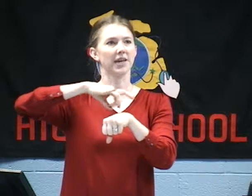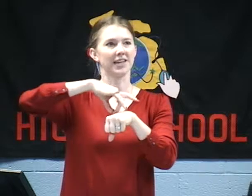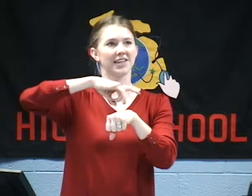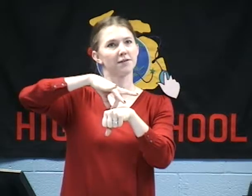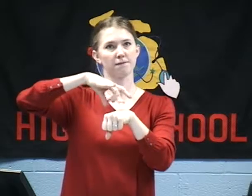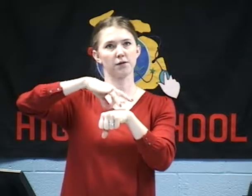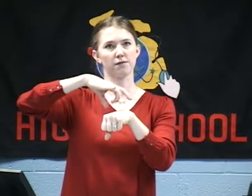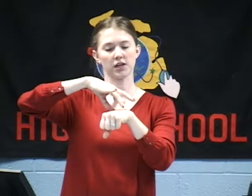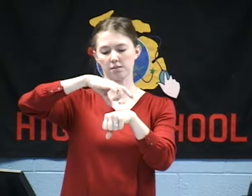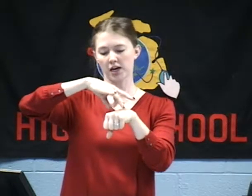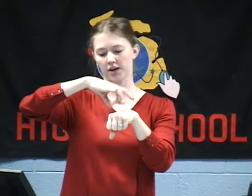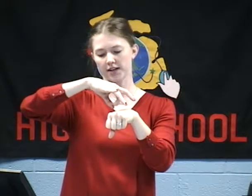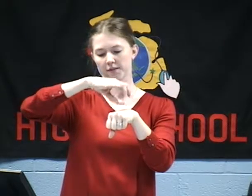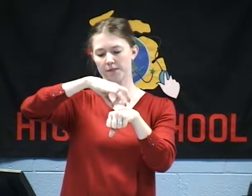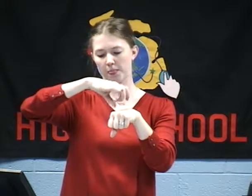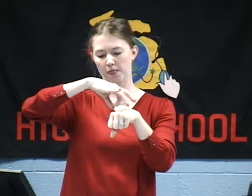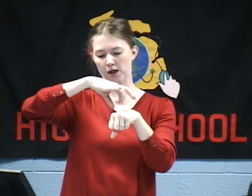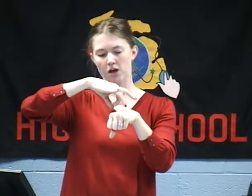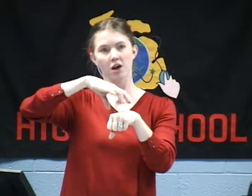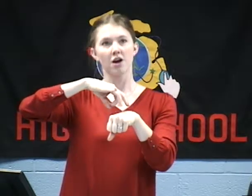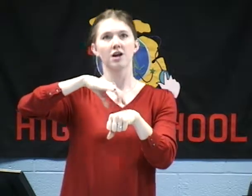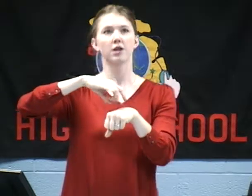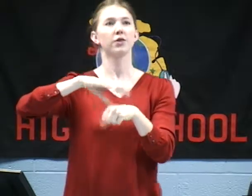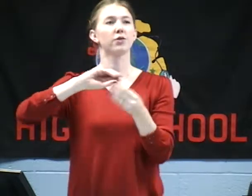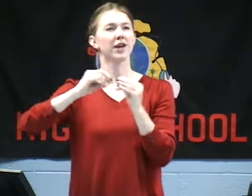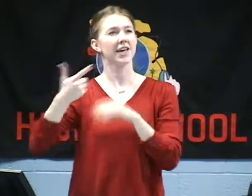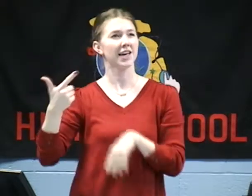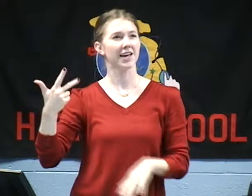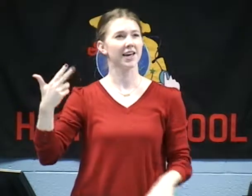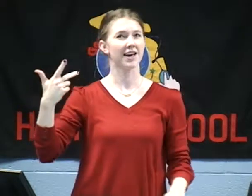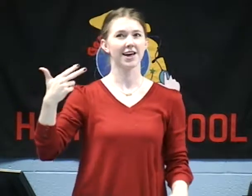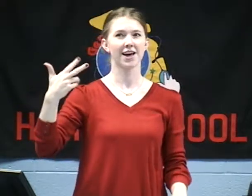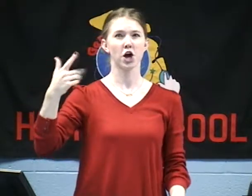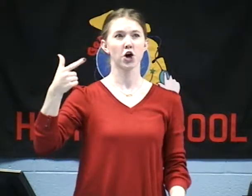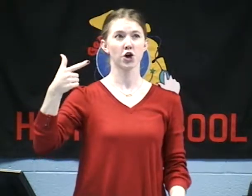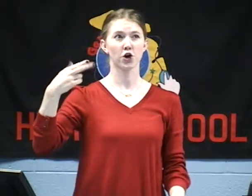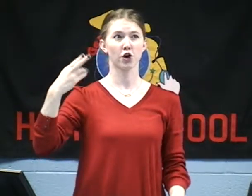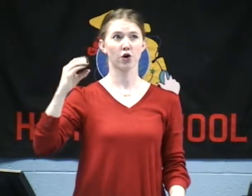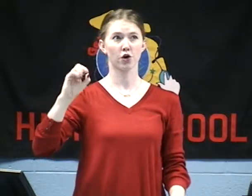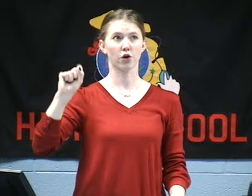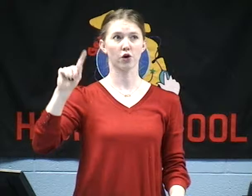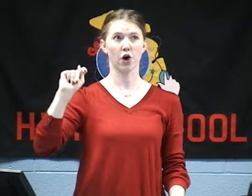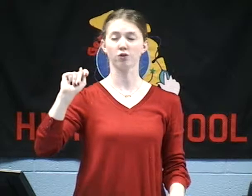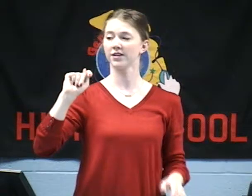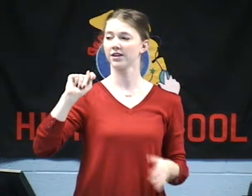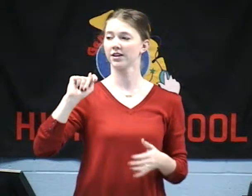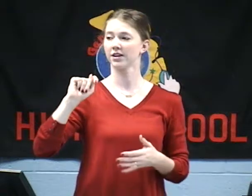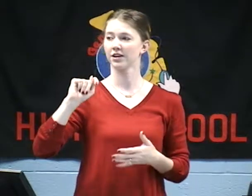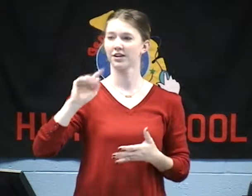Pumpkin. You flick the back of your hand. Number 3, Ghost. It's like